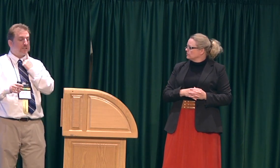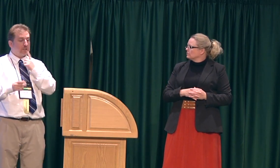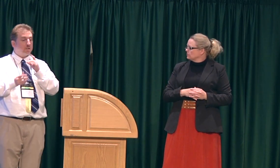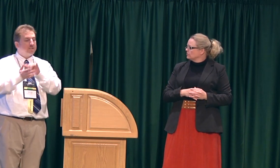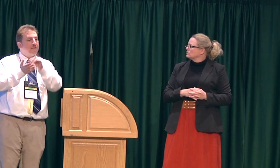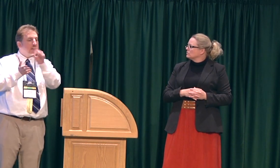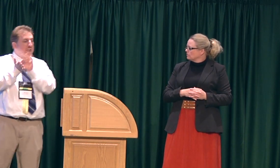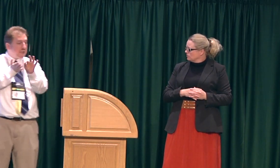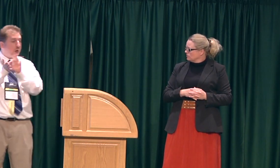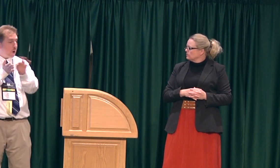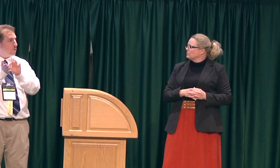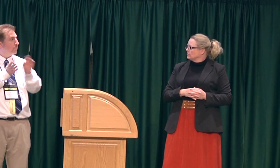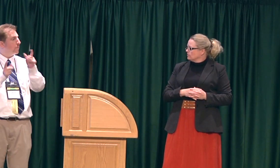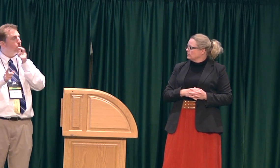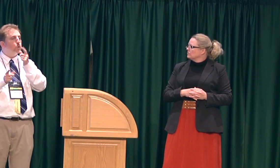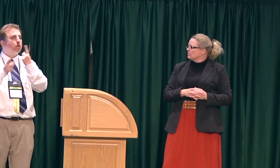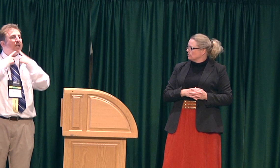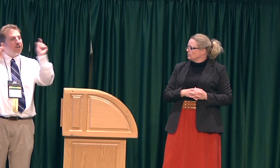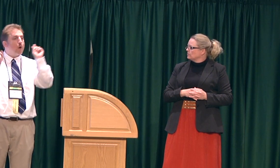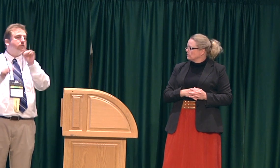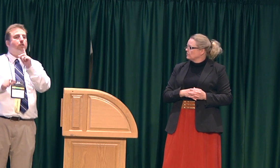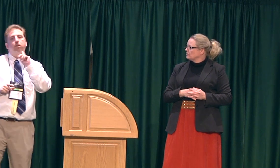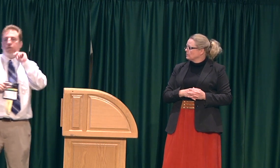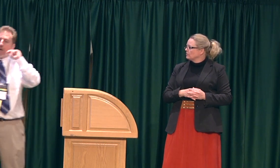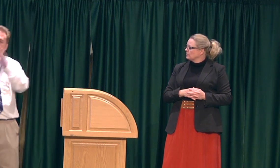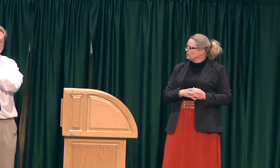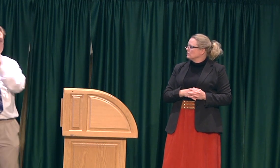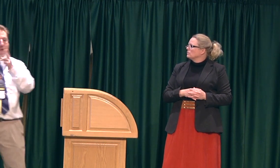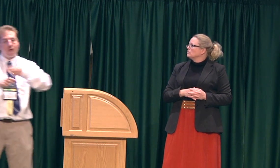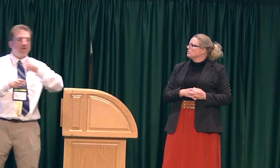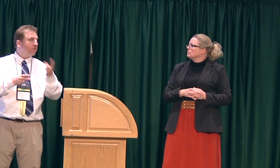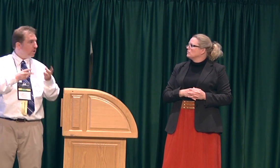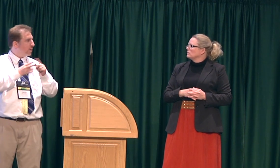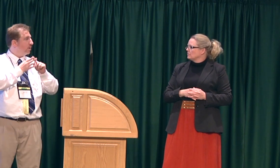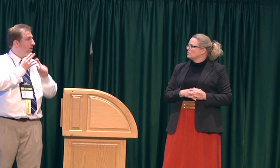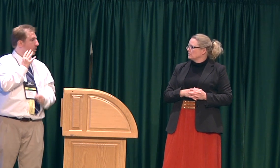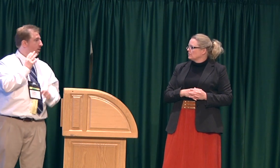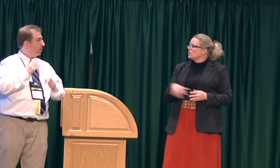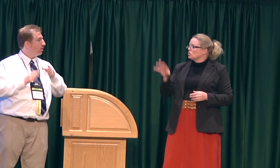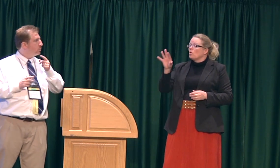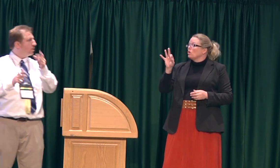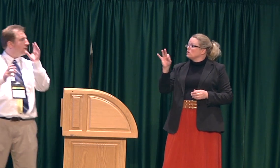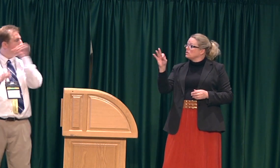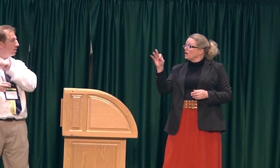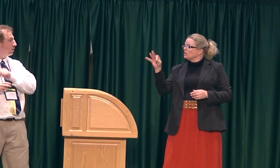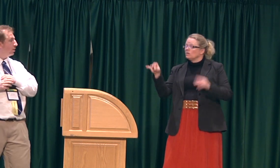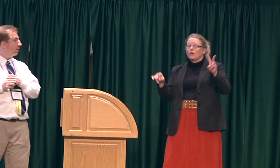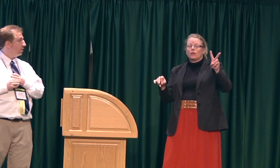With the U.S. Census Bureau, they count those who